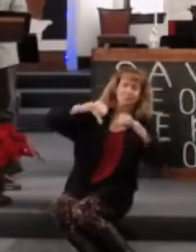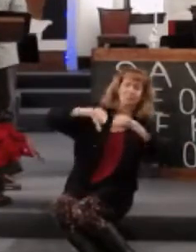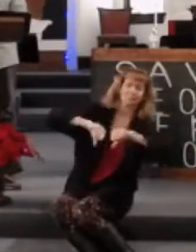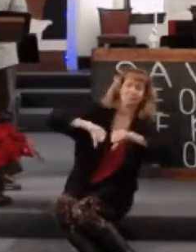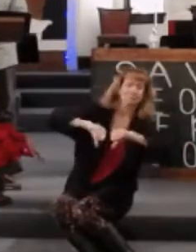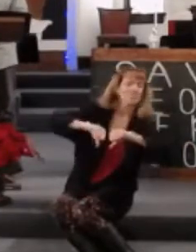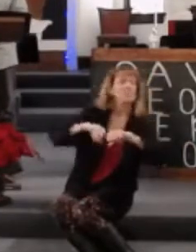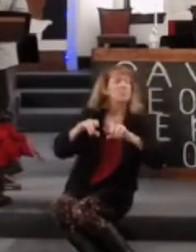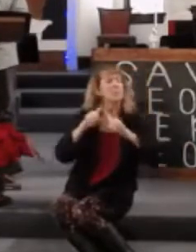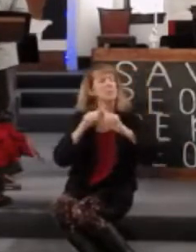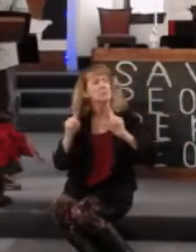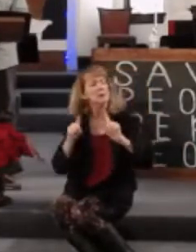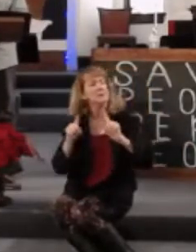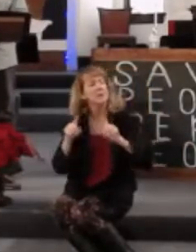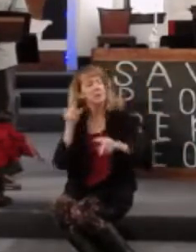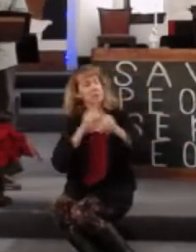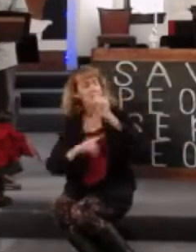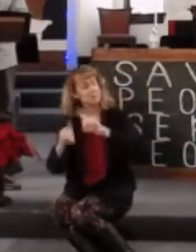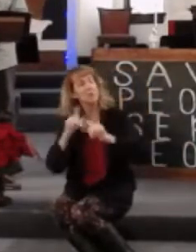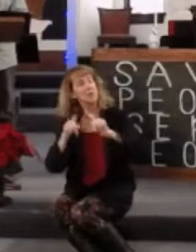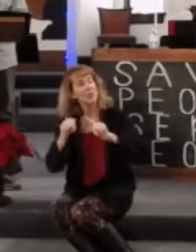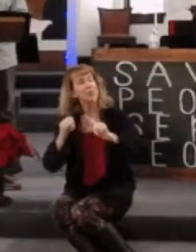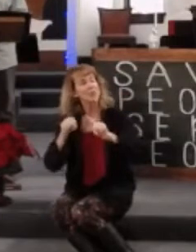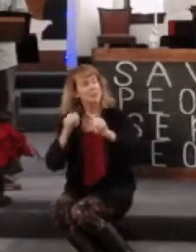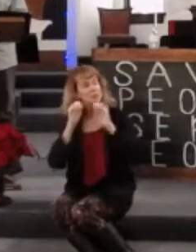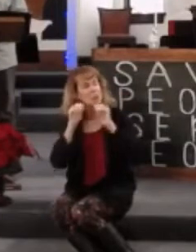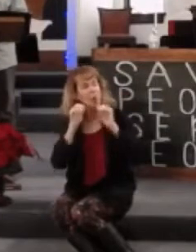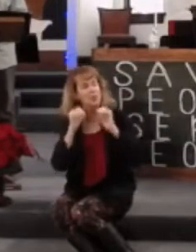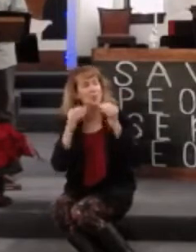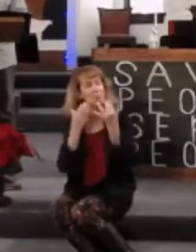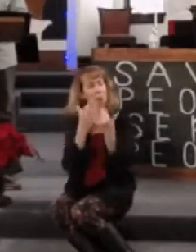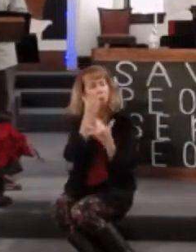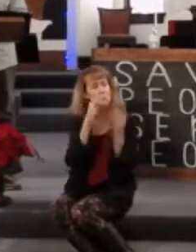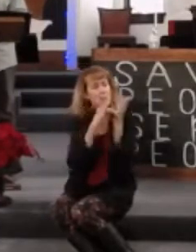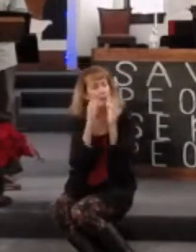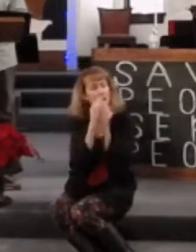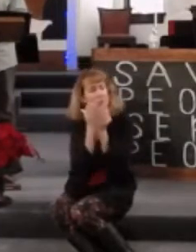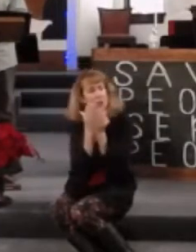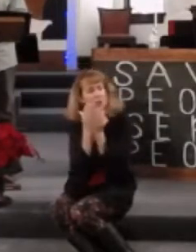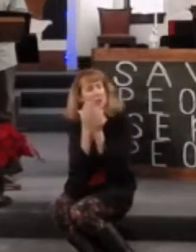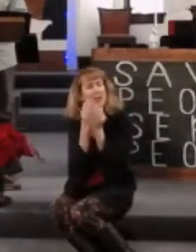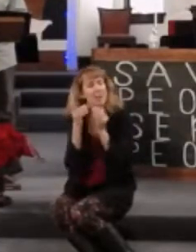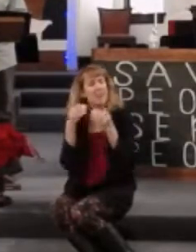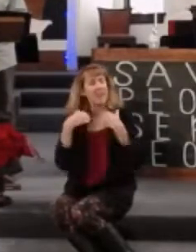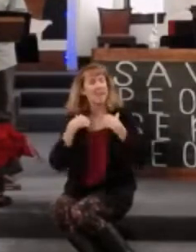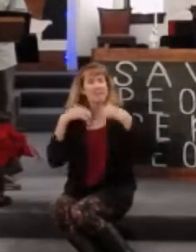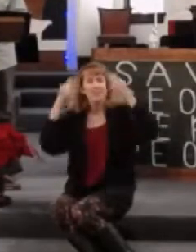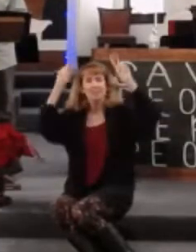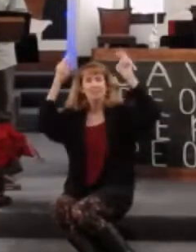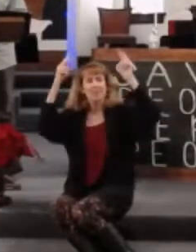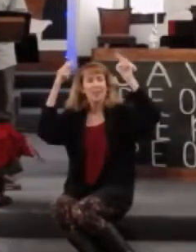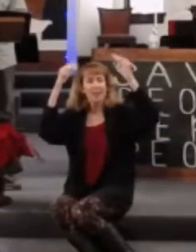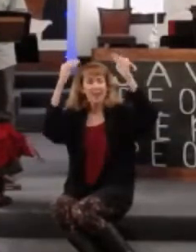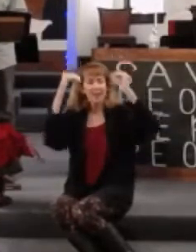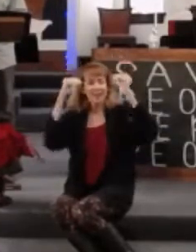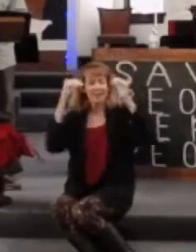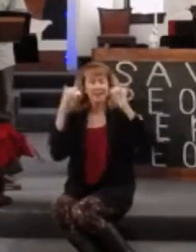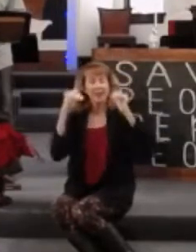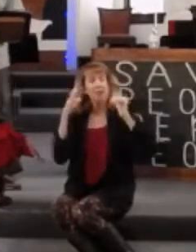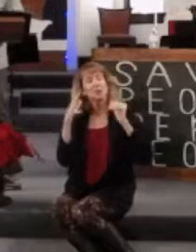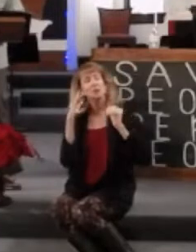who translated the Bible into English added the verse numbers and the headings dividing up Scripture.